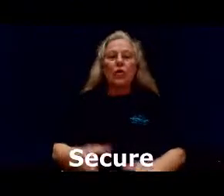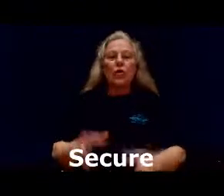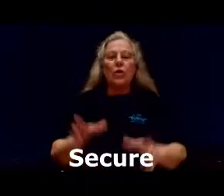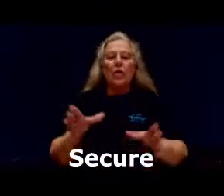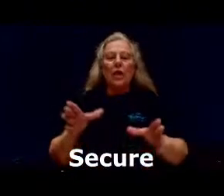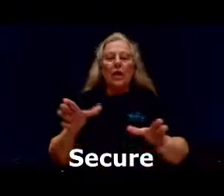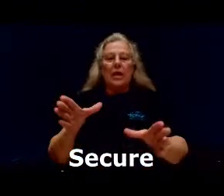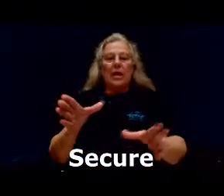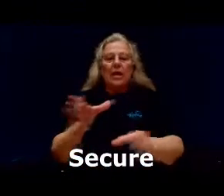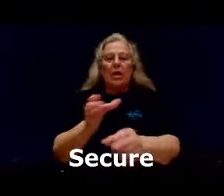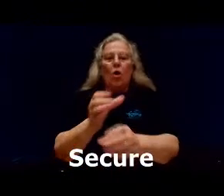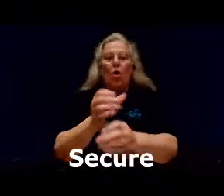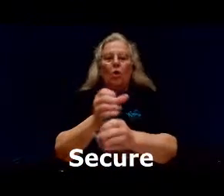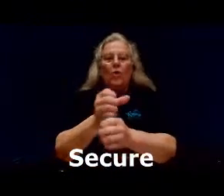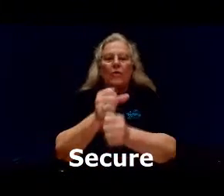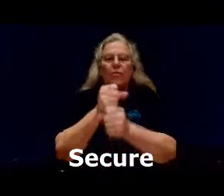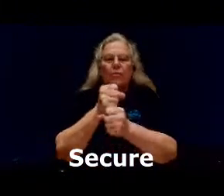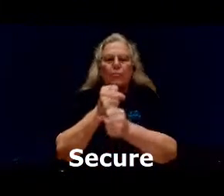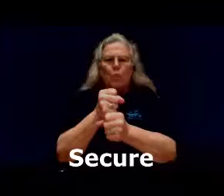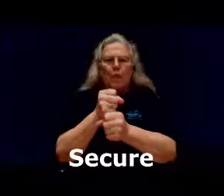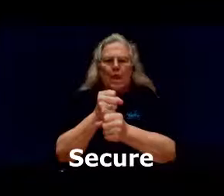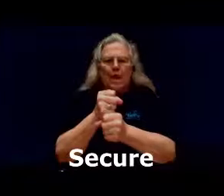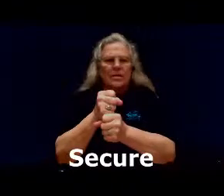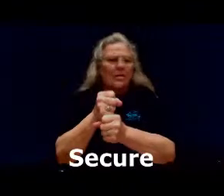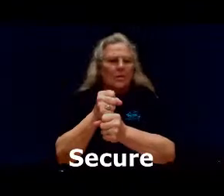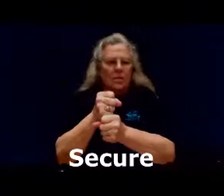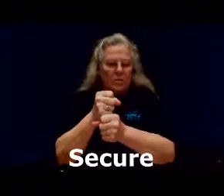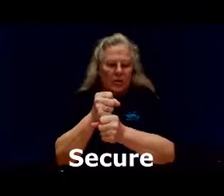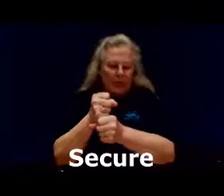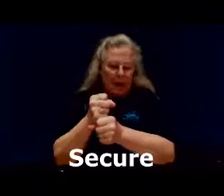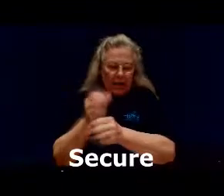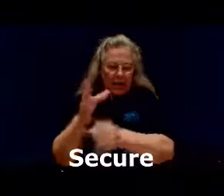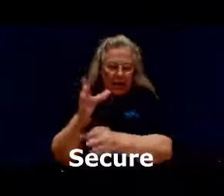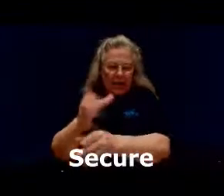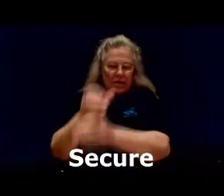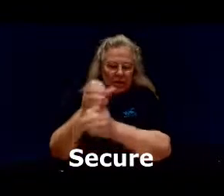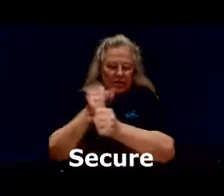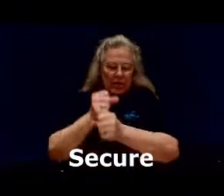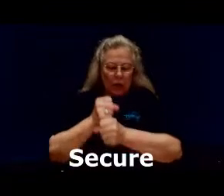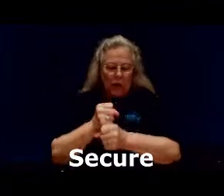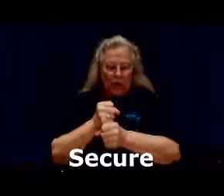Secure, get a hold of it with both hands and hold it tight. Secure.